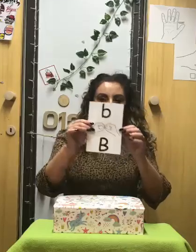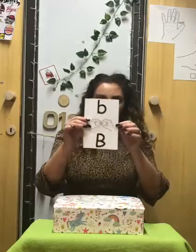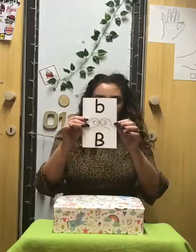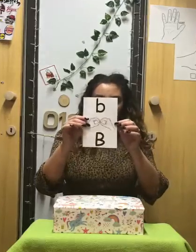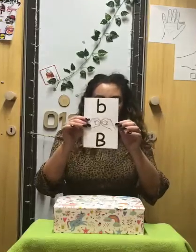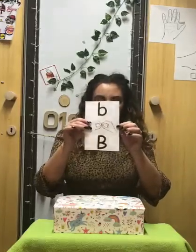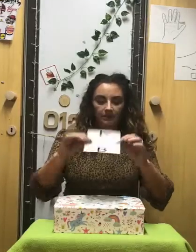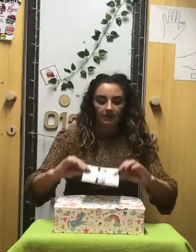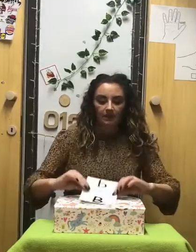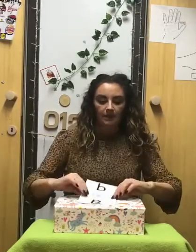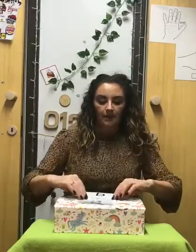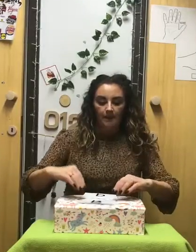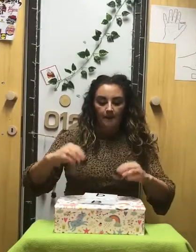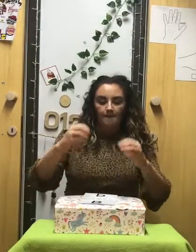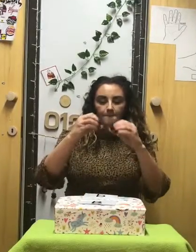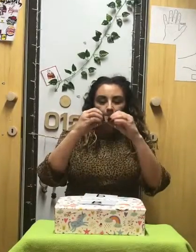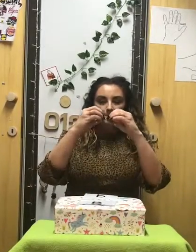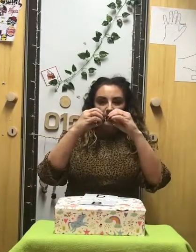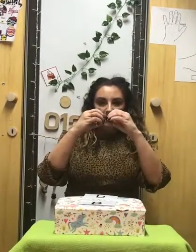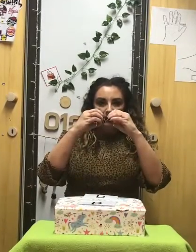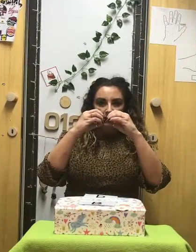sound B